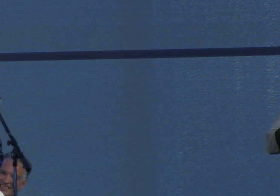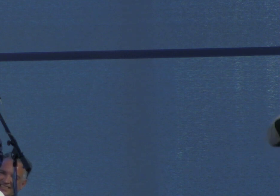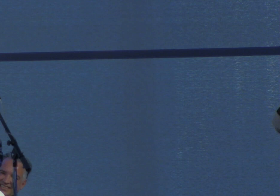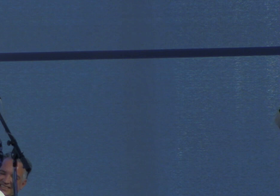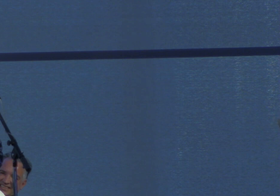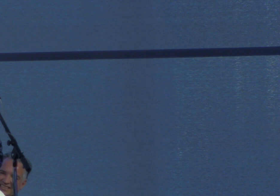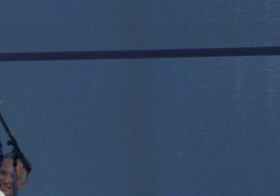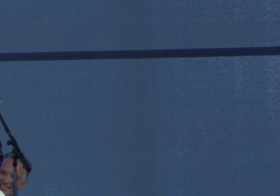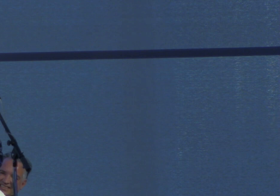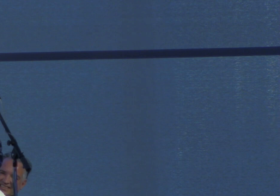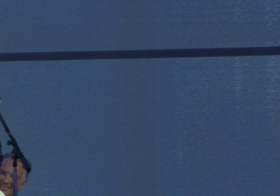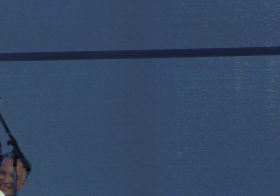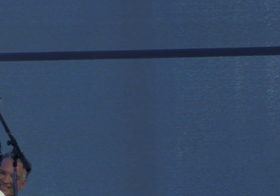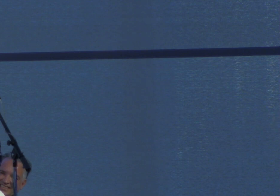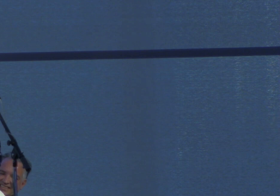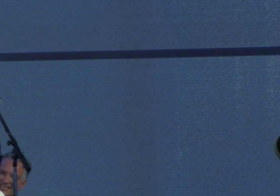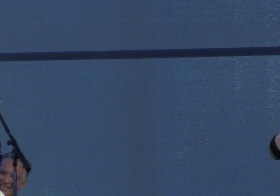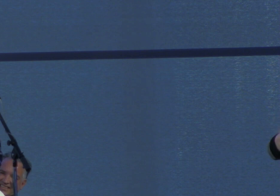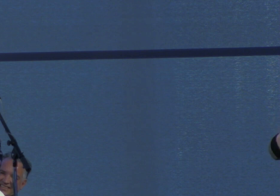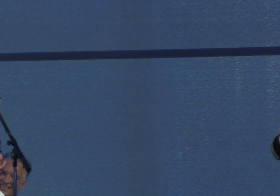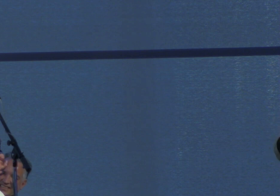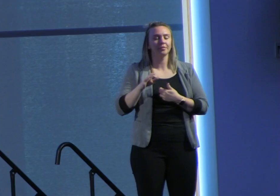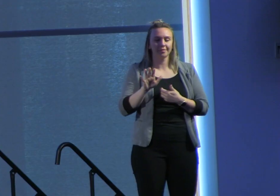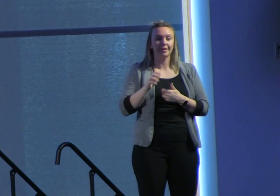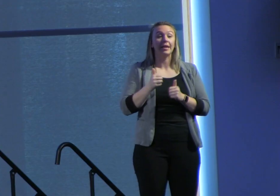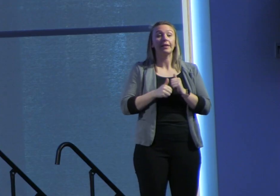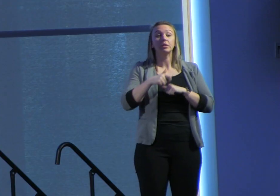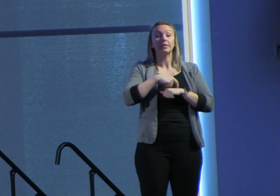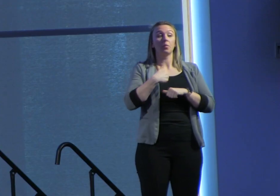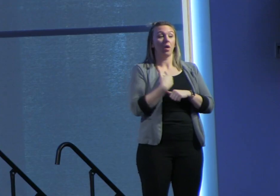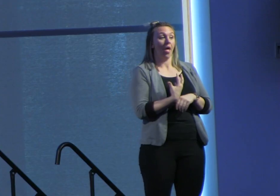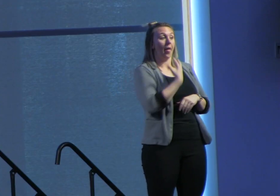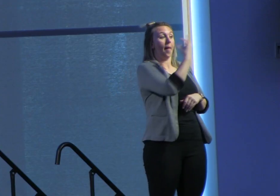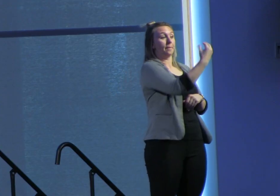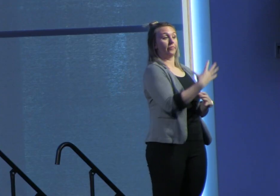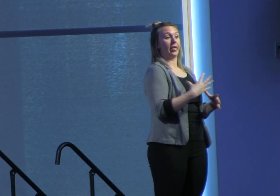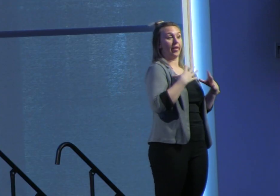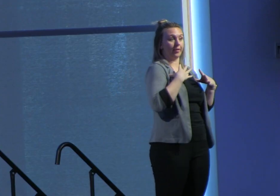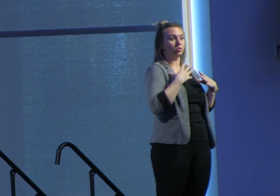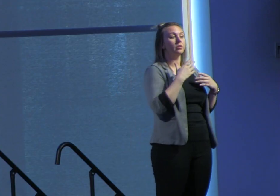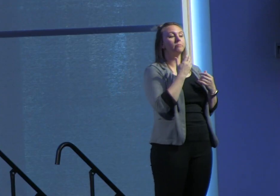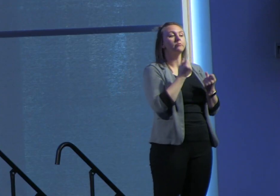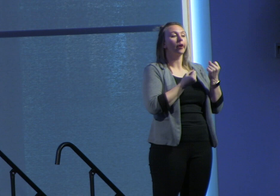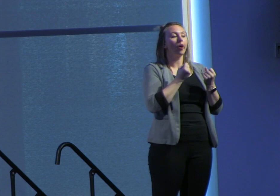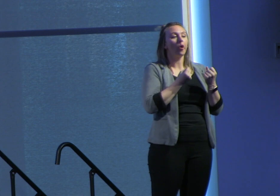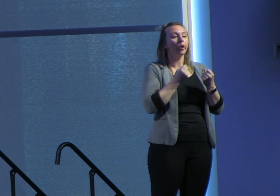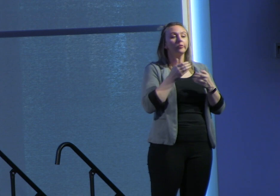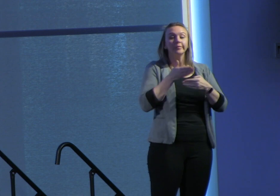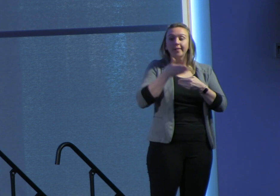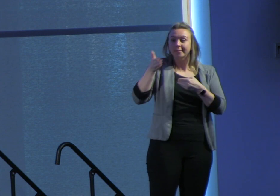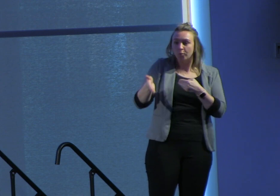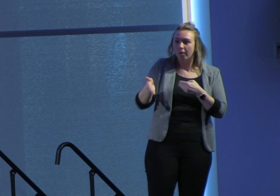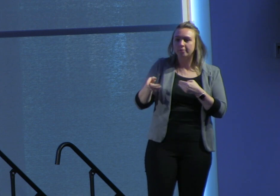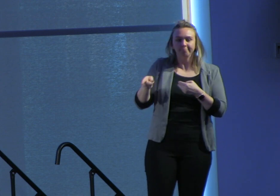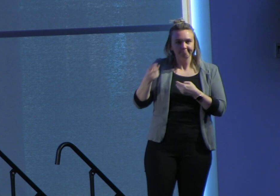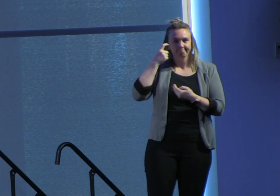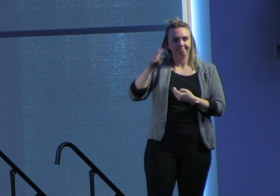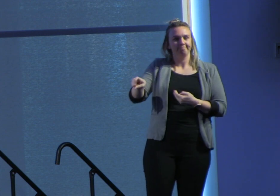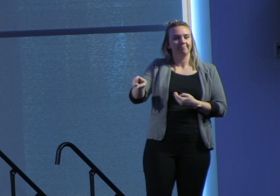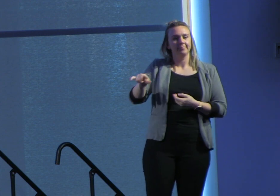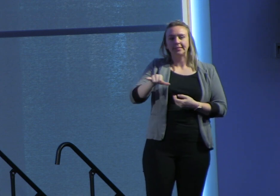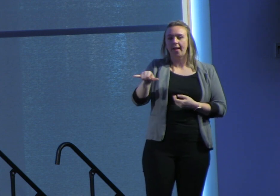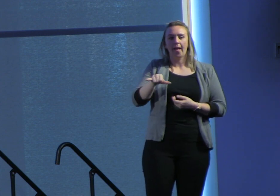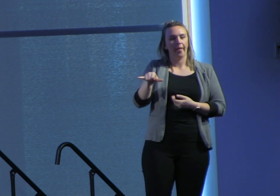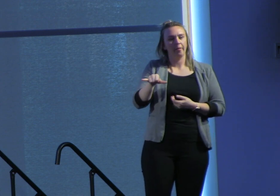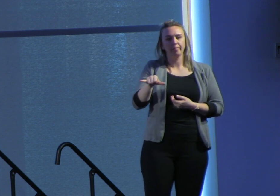numbers and letters. It's every time we go on vacation, the cars beside us have that same,